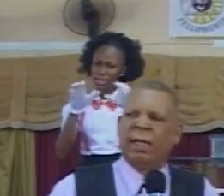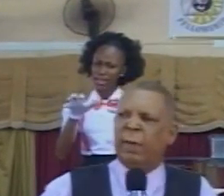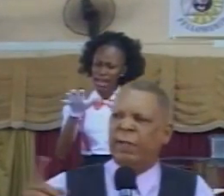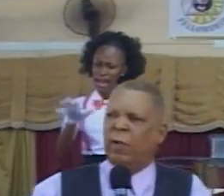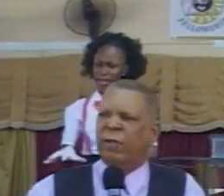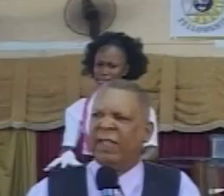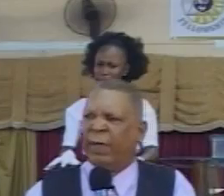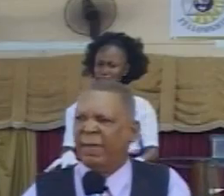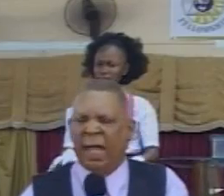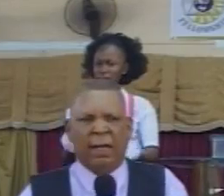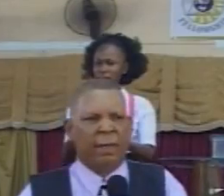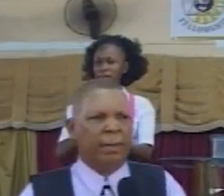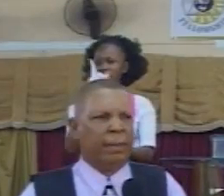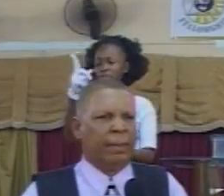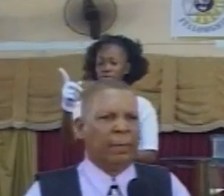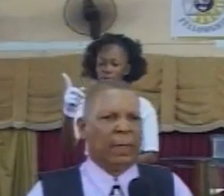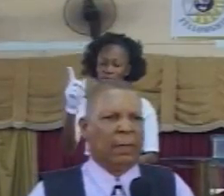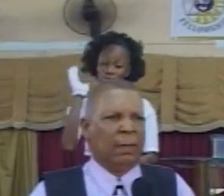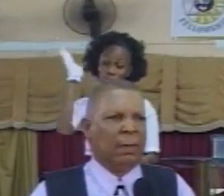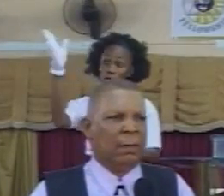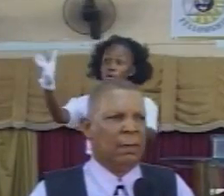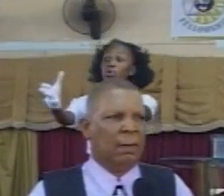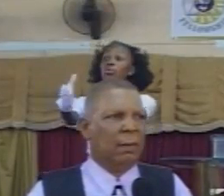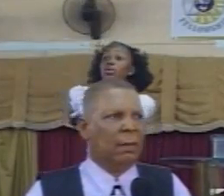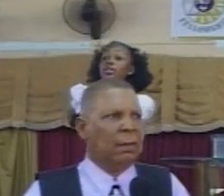Not everyone is going to receive what I'm saying.